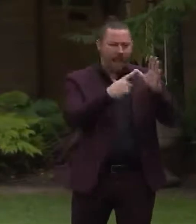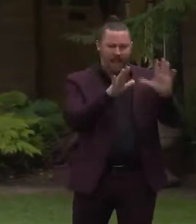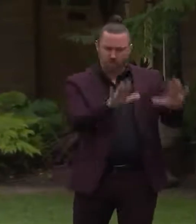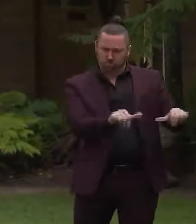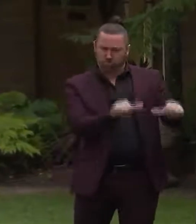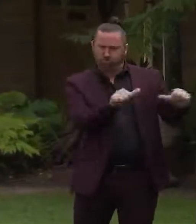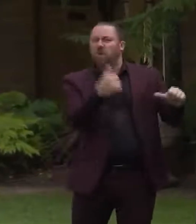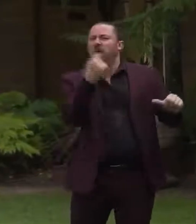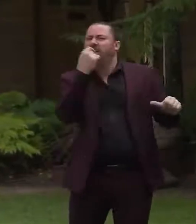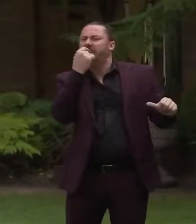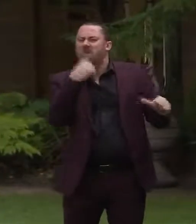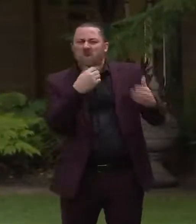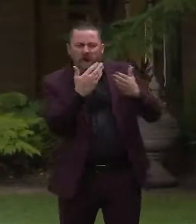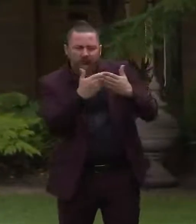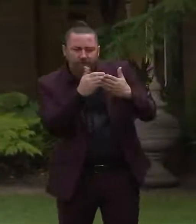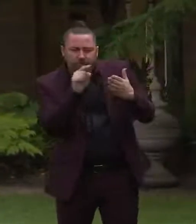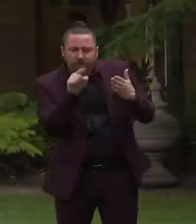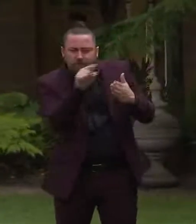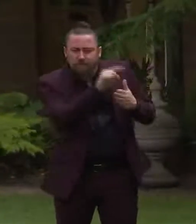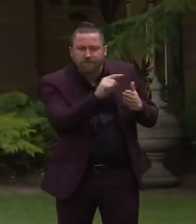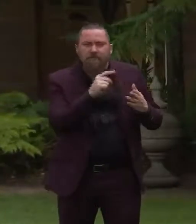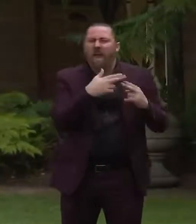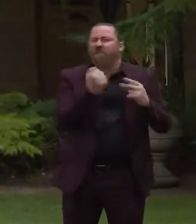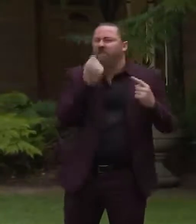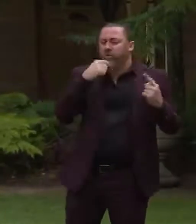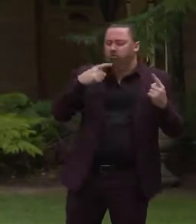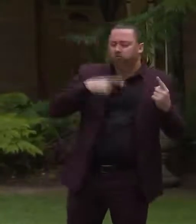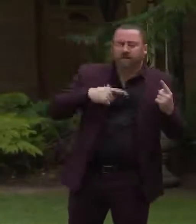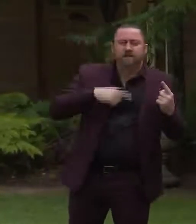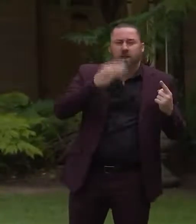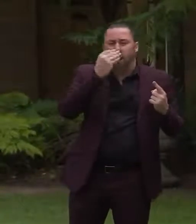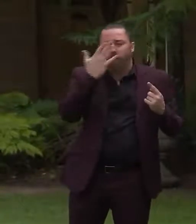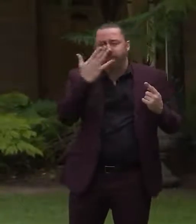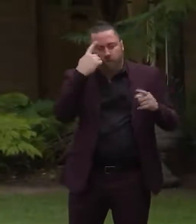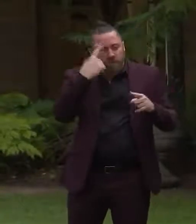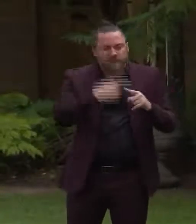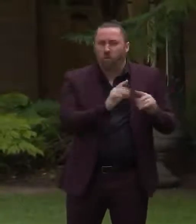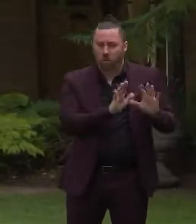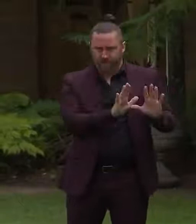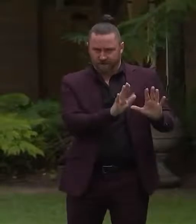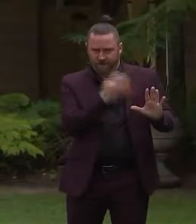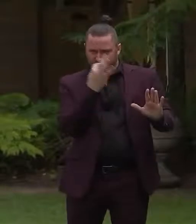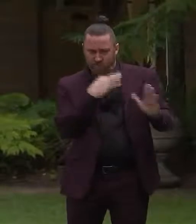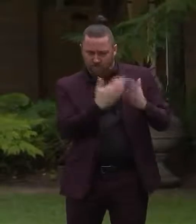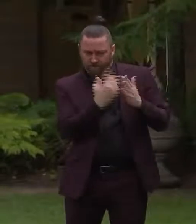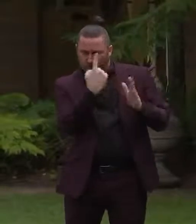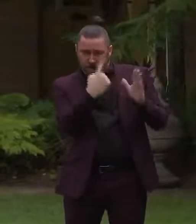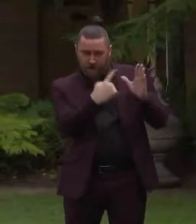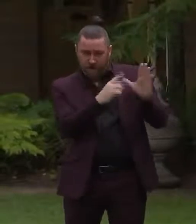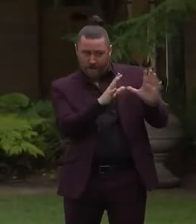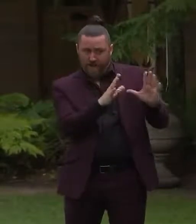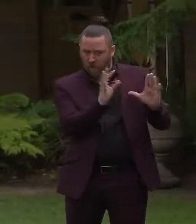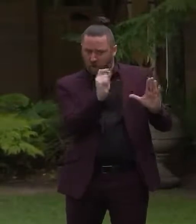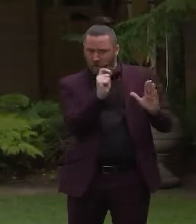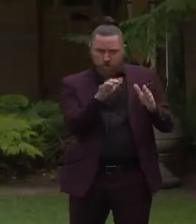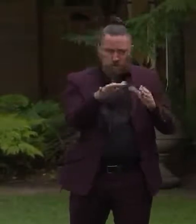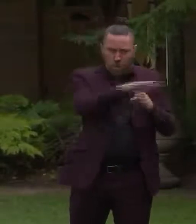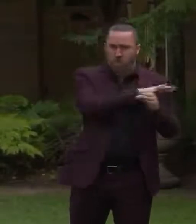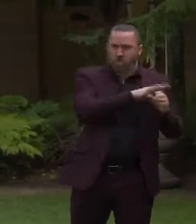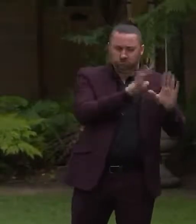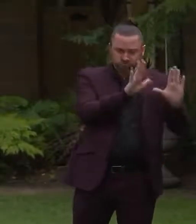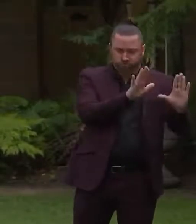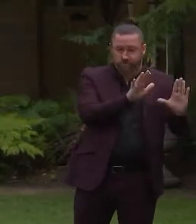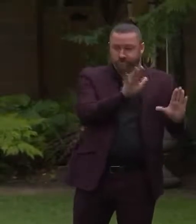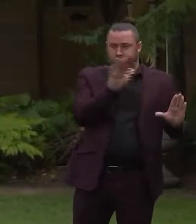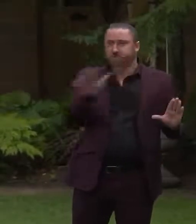a few there to sort through for whatever reason, they were away or unwell or whatever. But we're almost through all of 1A.